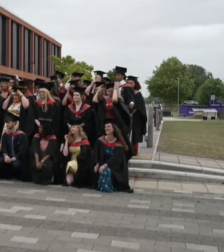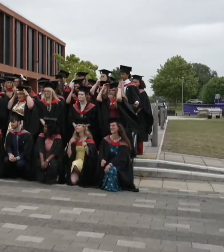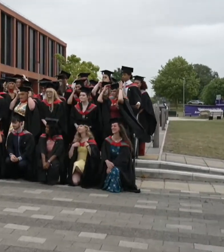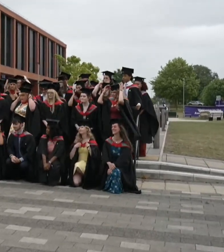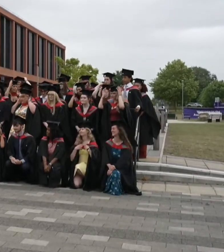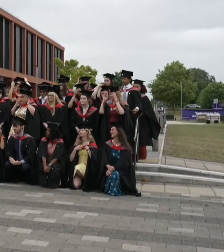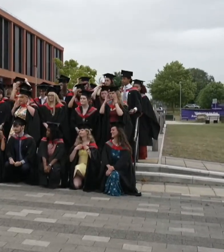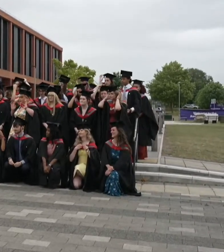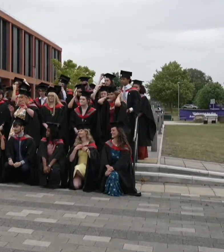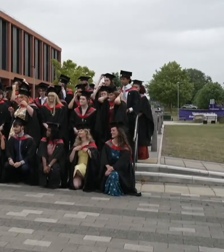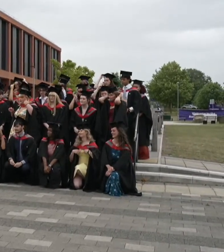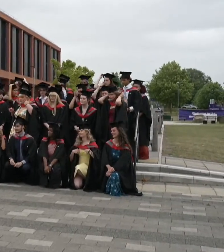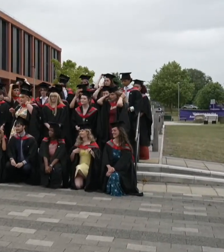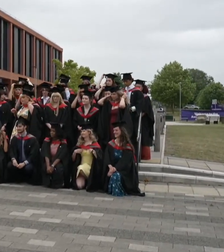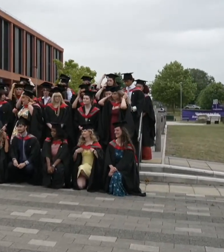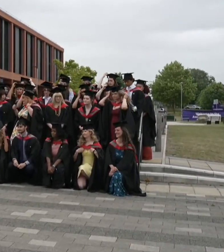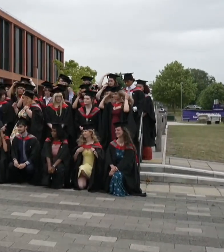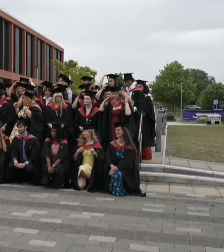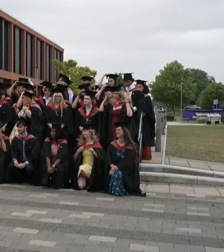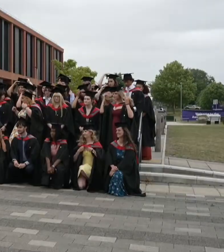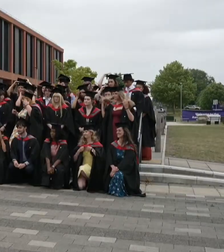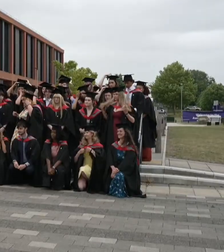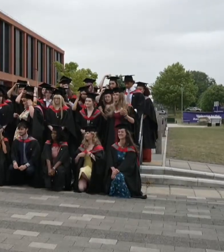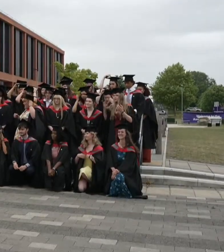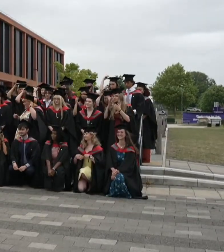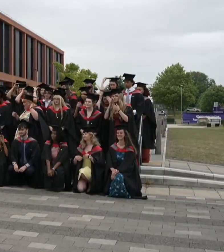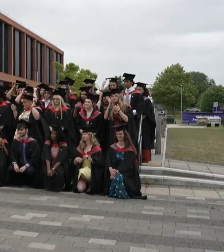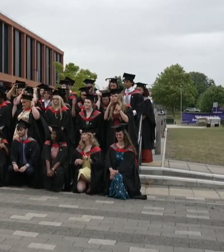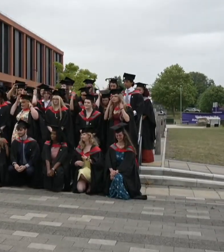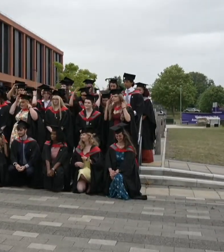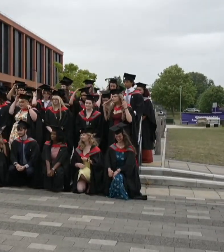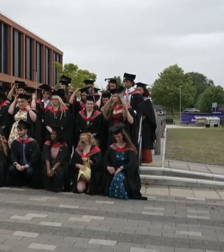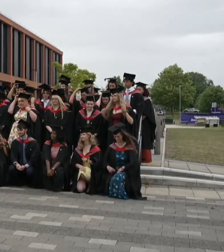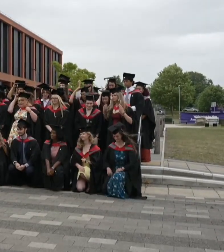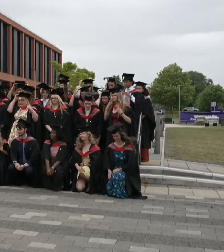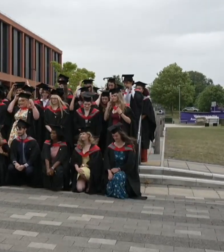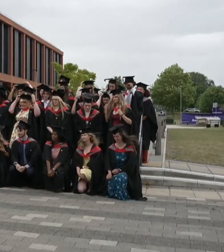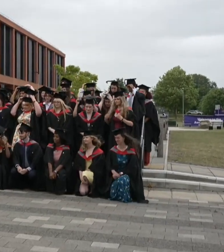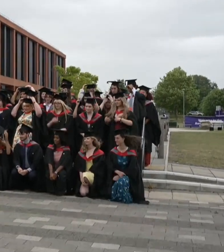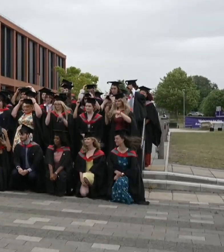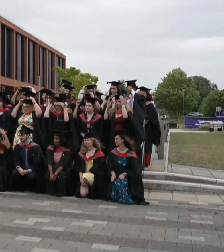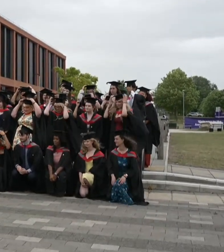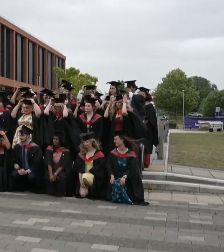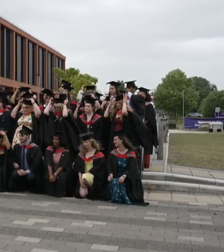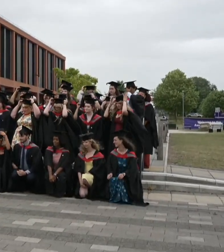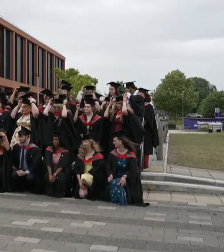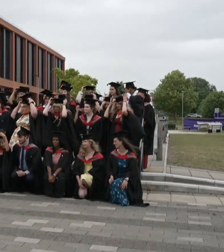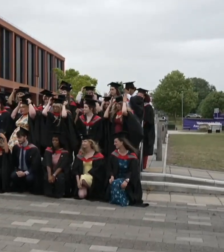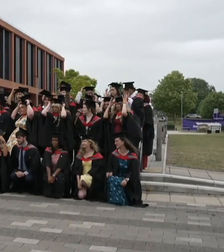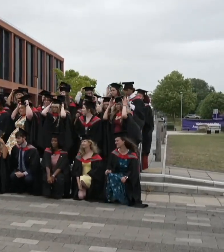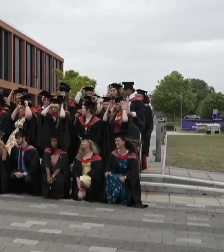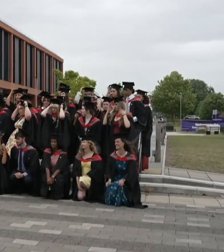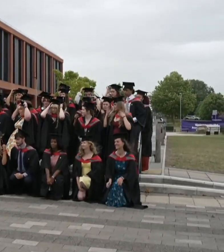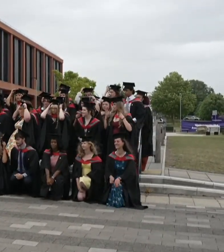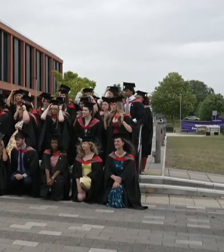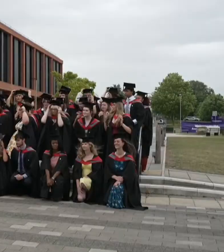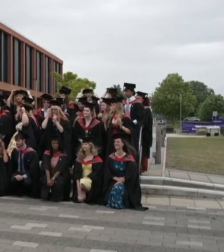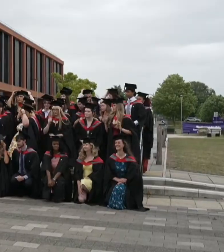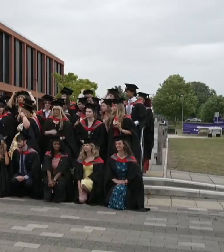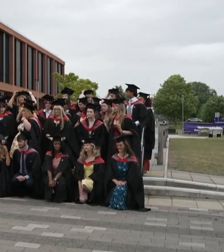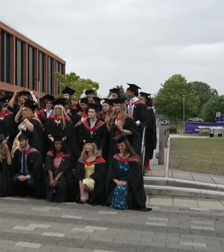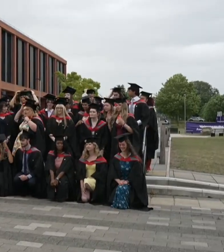2 shots. The first shot will be just a nice cheer on 3, and the second shot on 3 will be the hat toss.